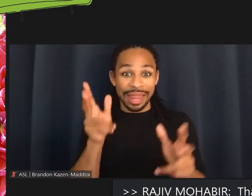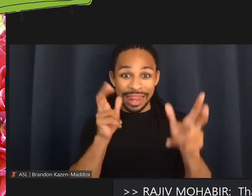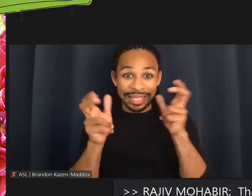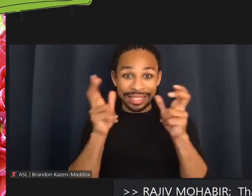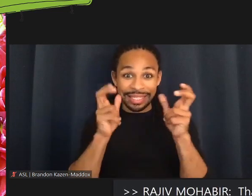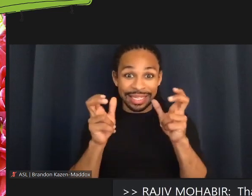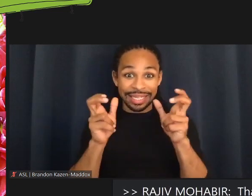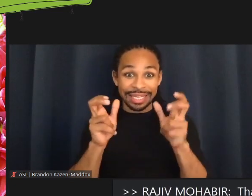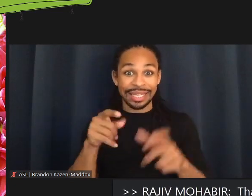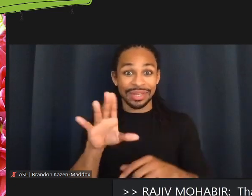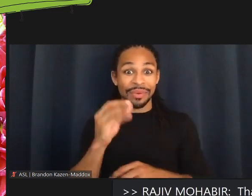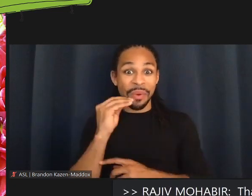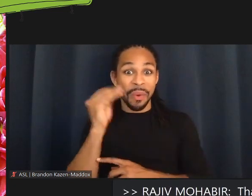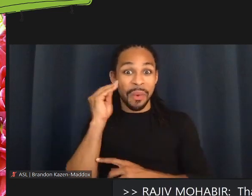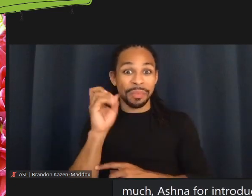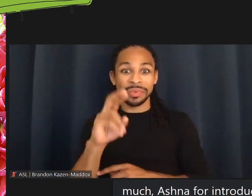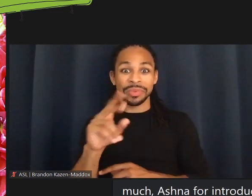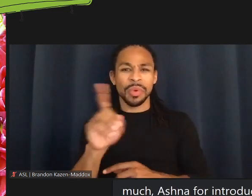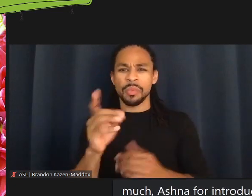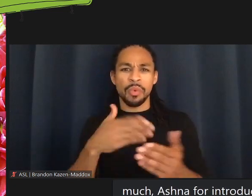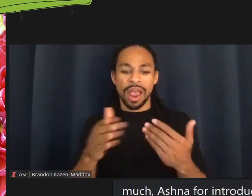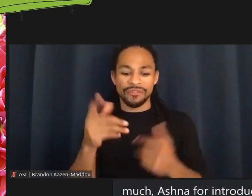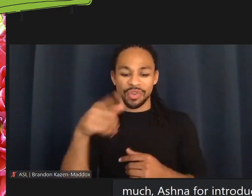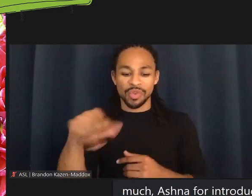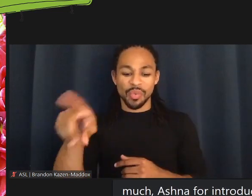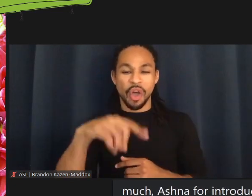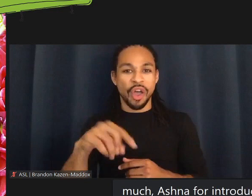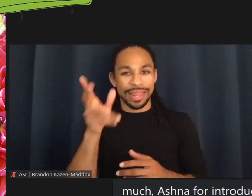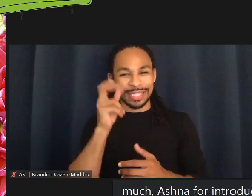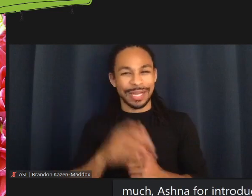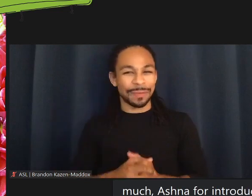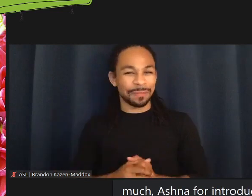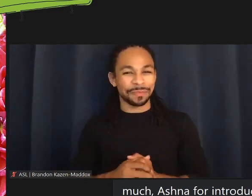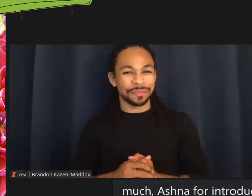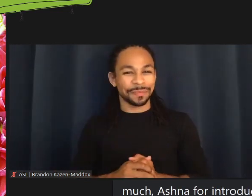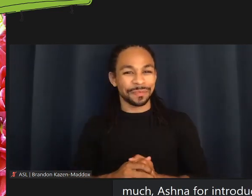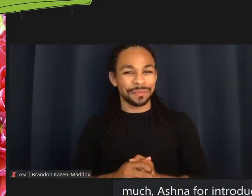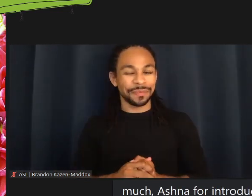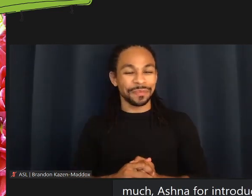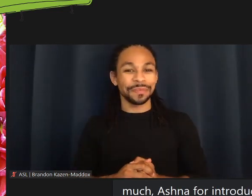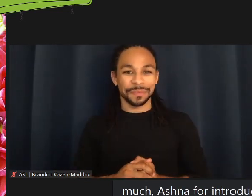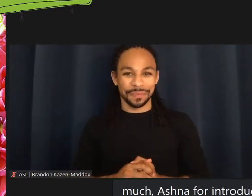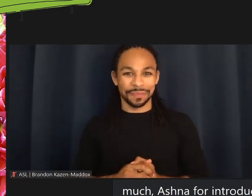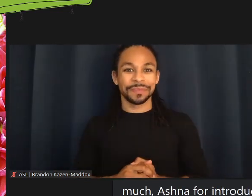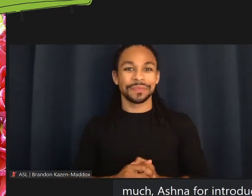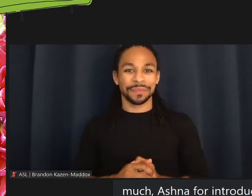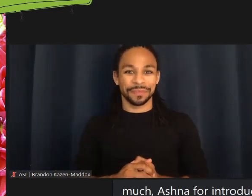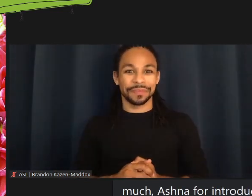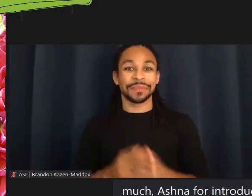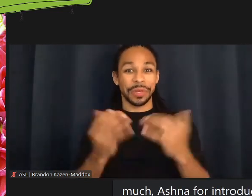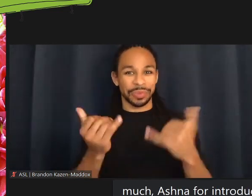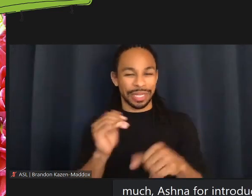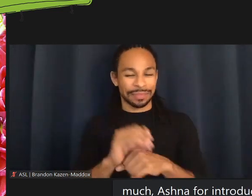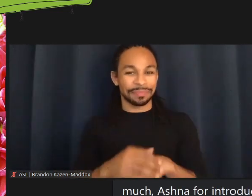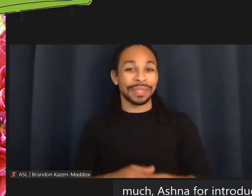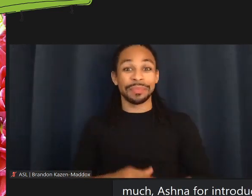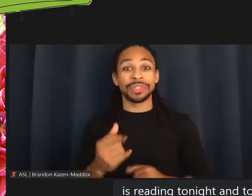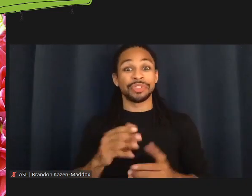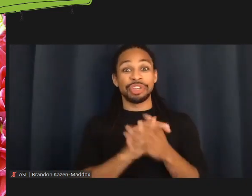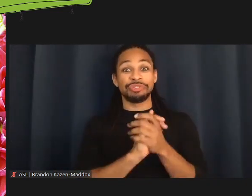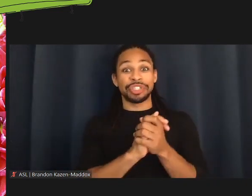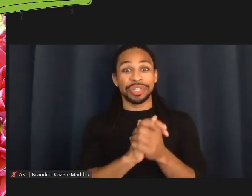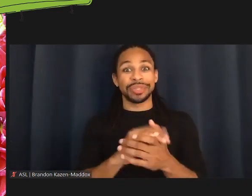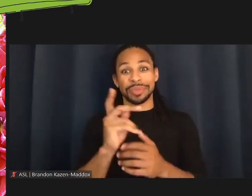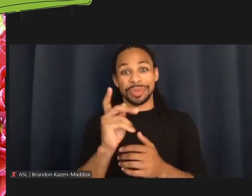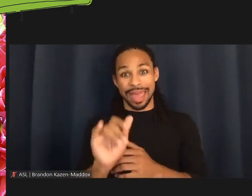your homes or wherever you are listening to us all tonight. I want to say congratulations